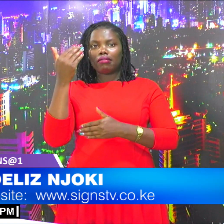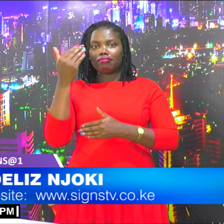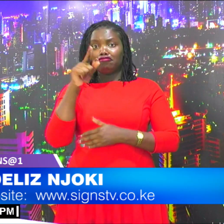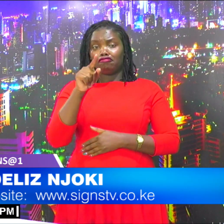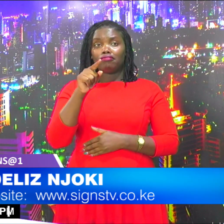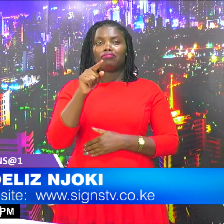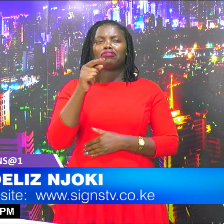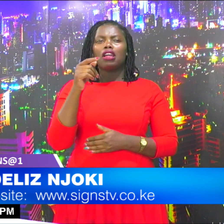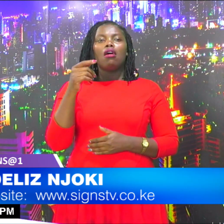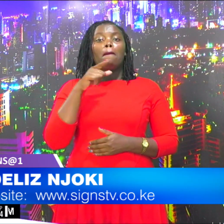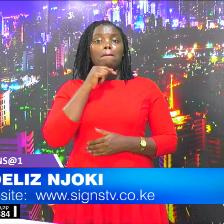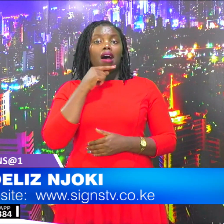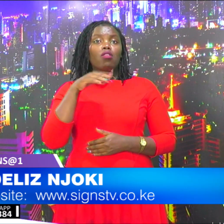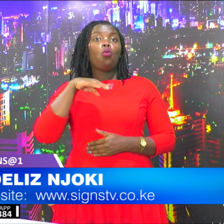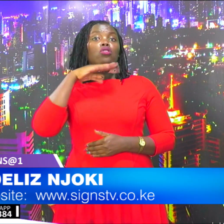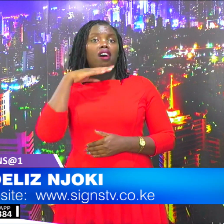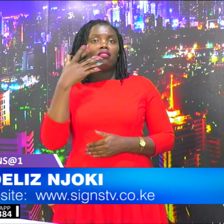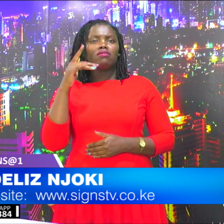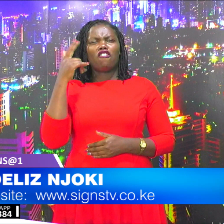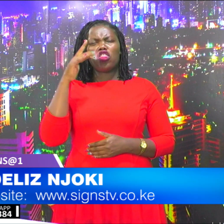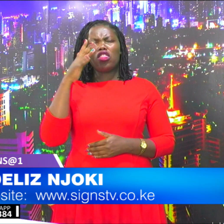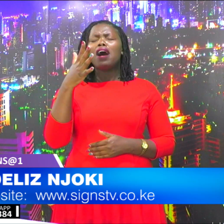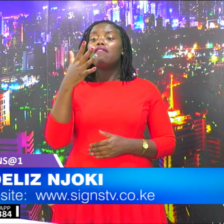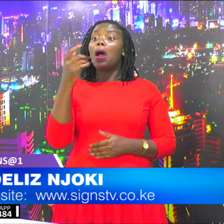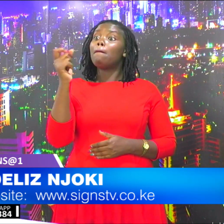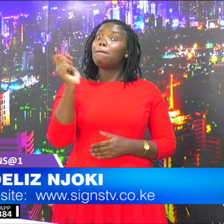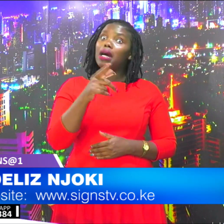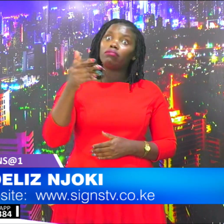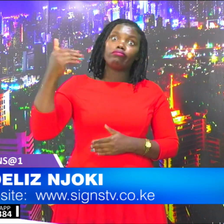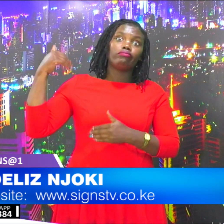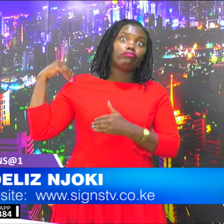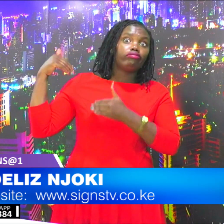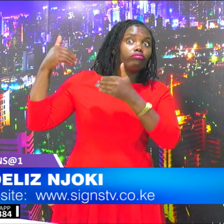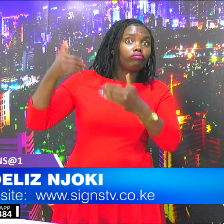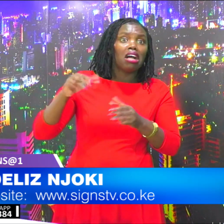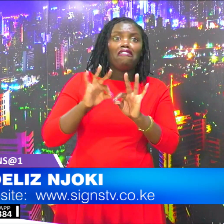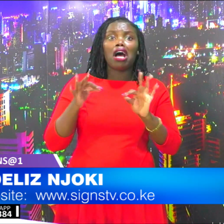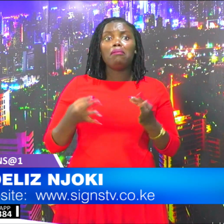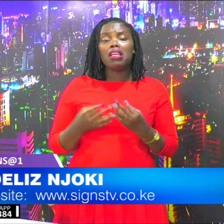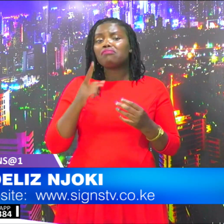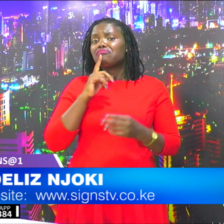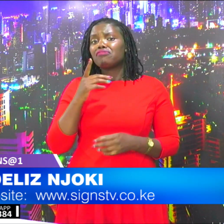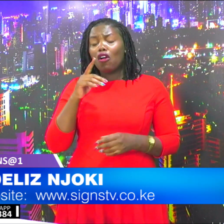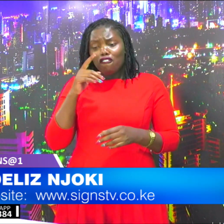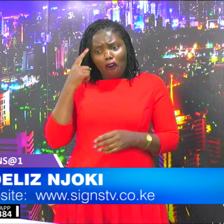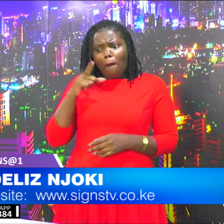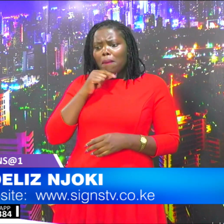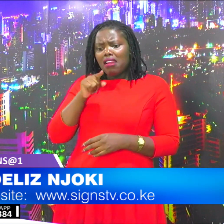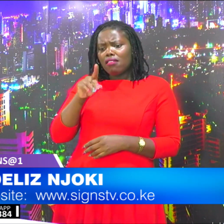University mortuary for the last 5 months. The family of David Mathenge,